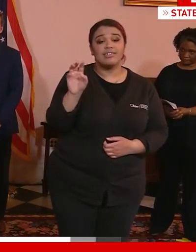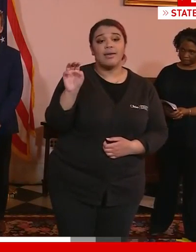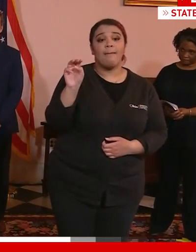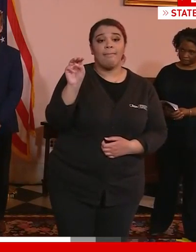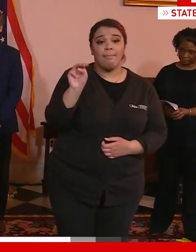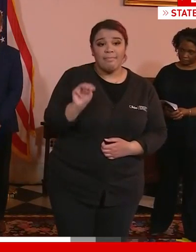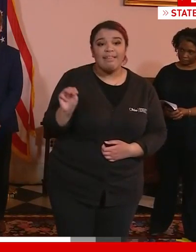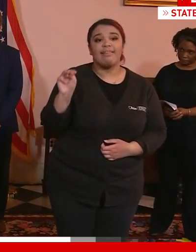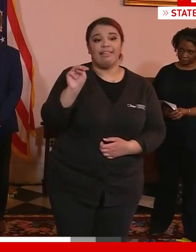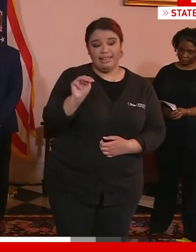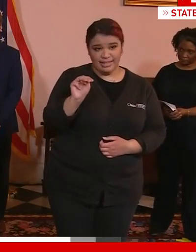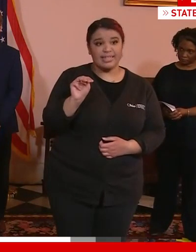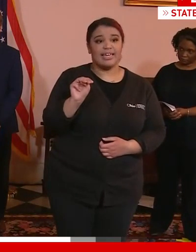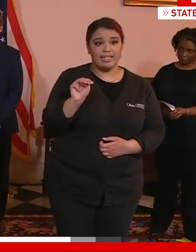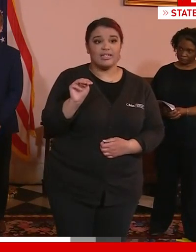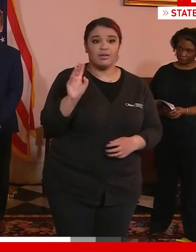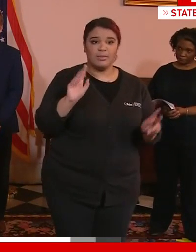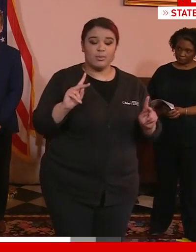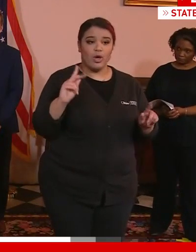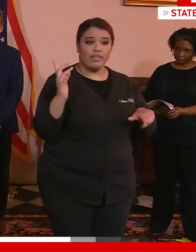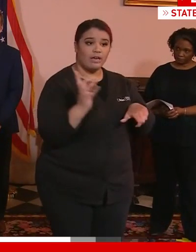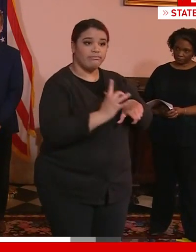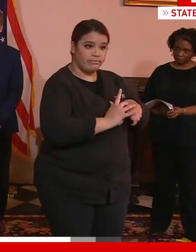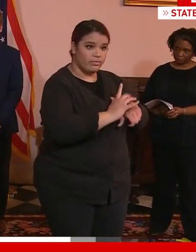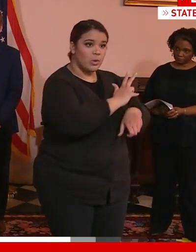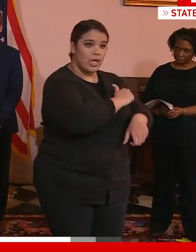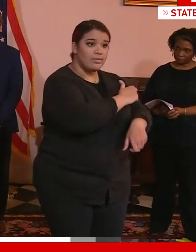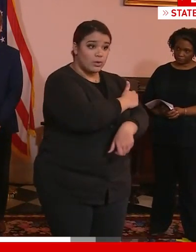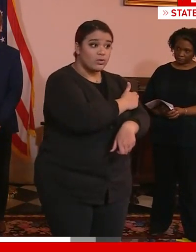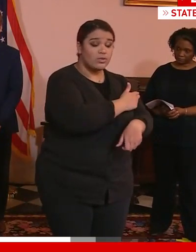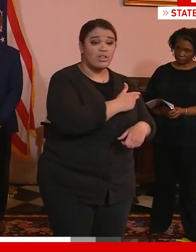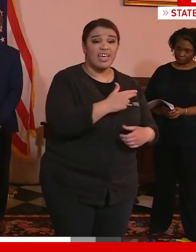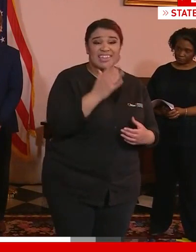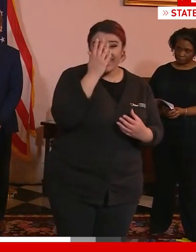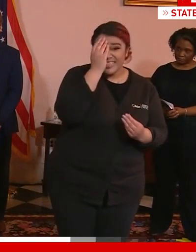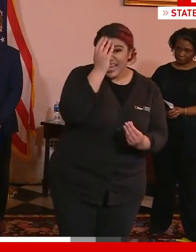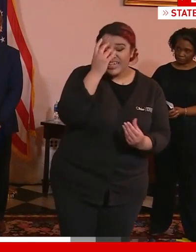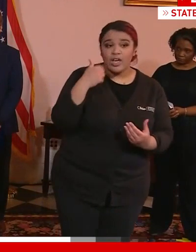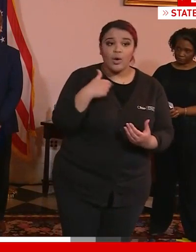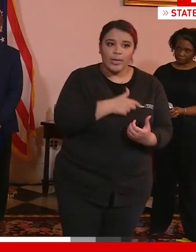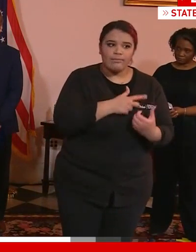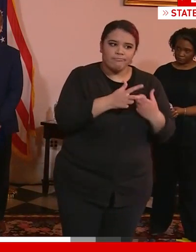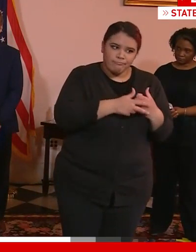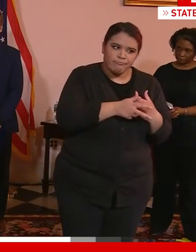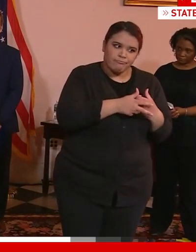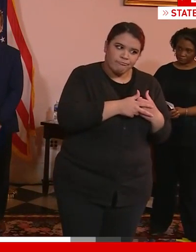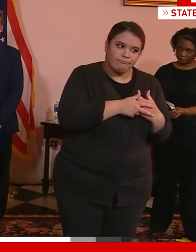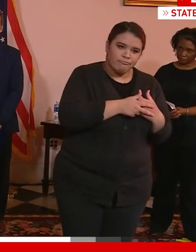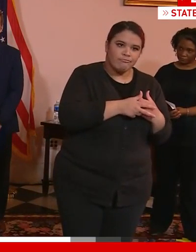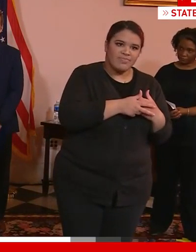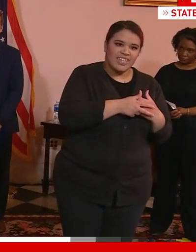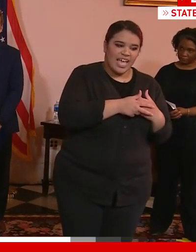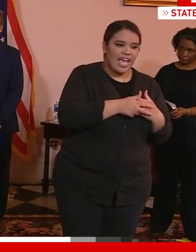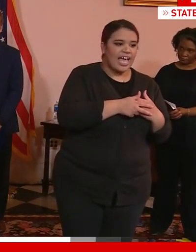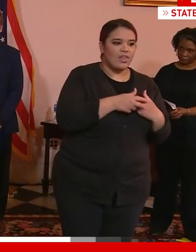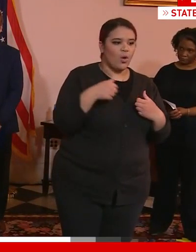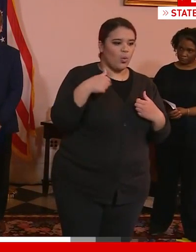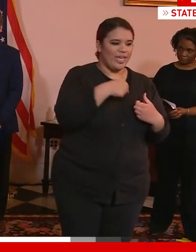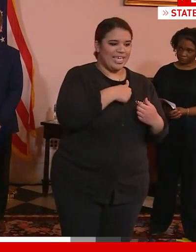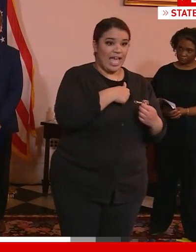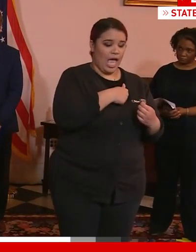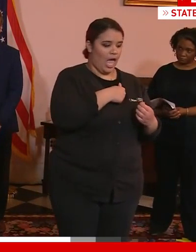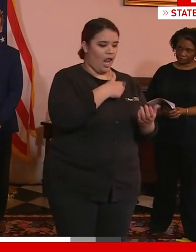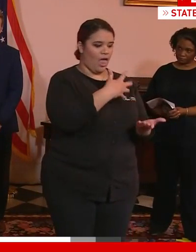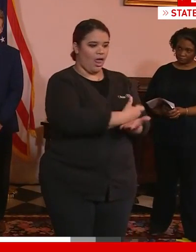at the Ohio Hospital Association, we have data on all of them. And we can deploy that data to kind of do analytics and